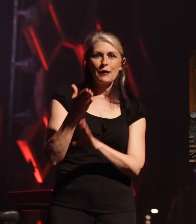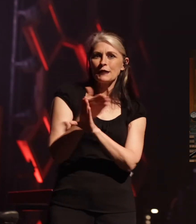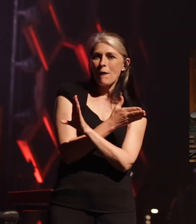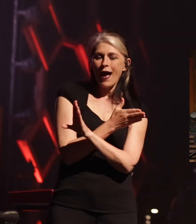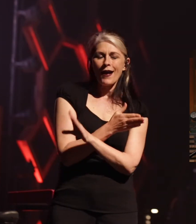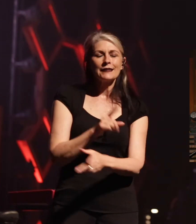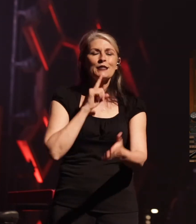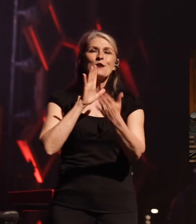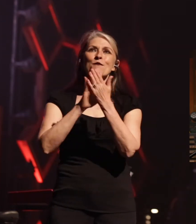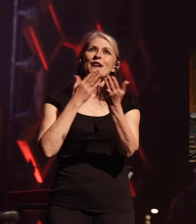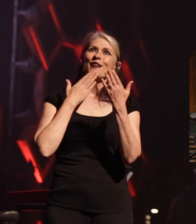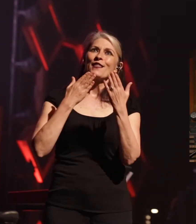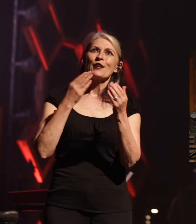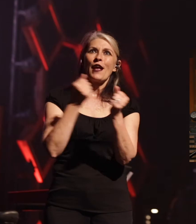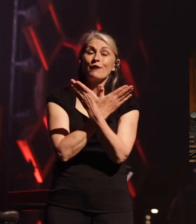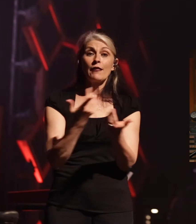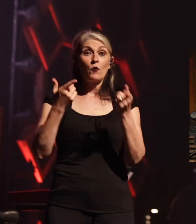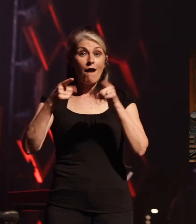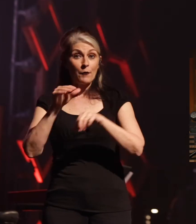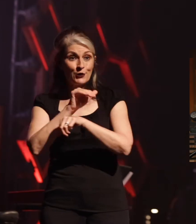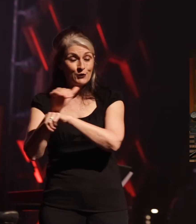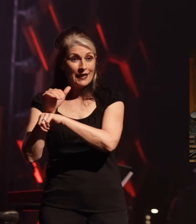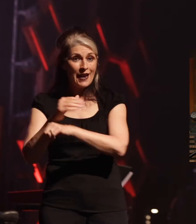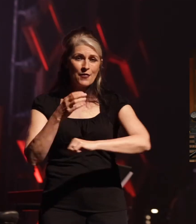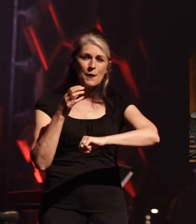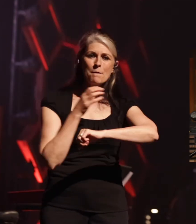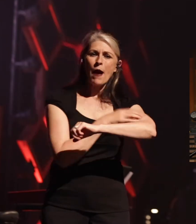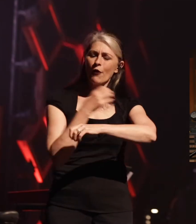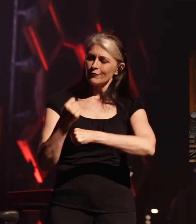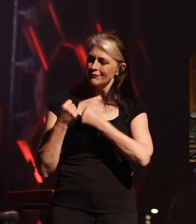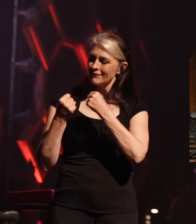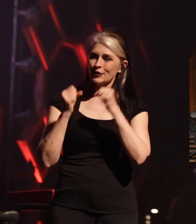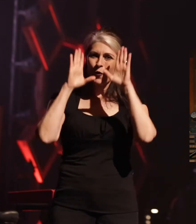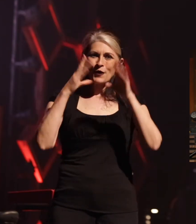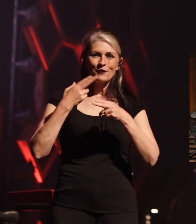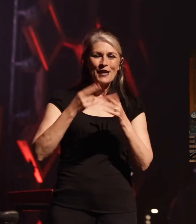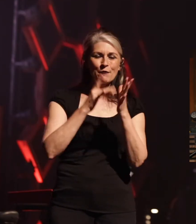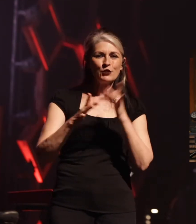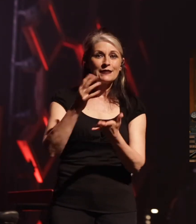praise and thanks for all that will happen tonight. In the powerful and wonderful name of Jesus, amen.